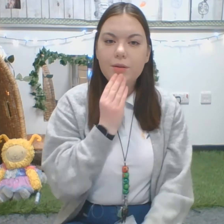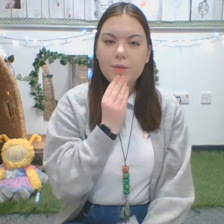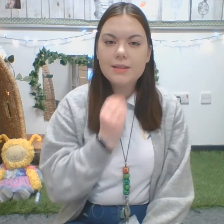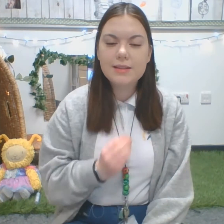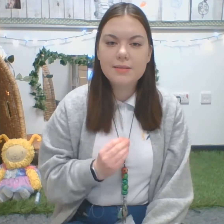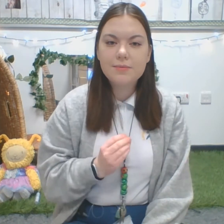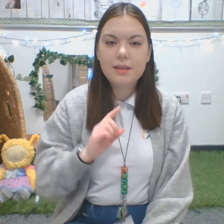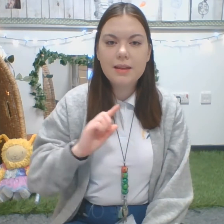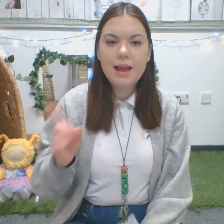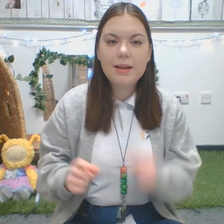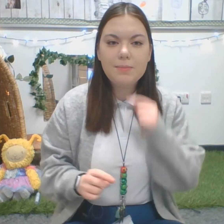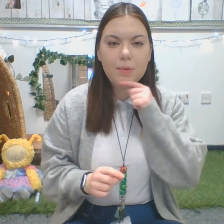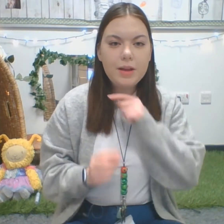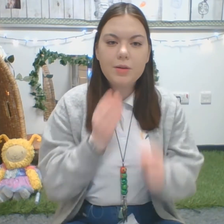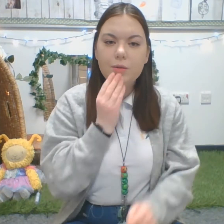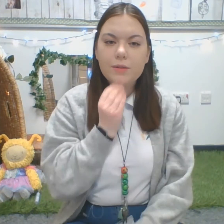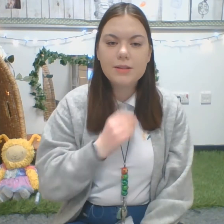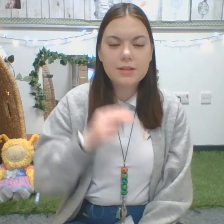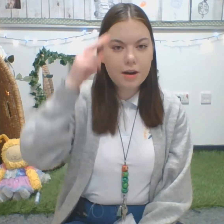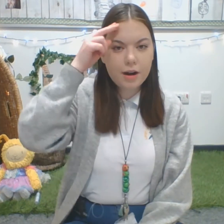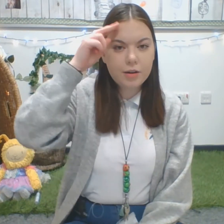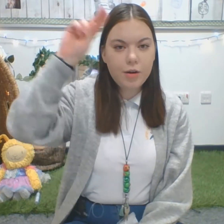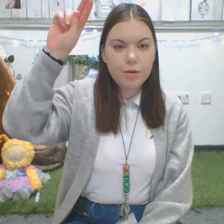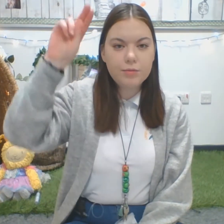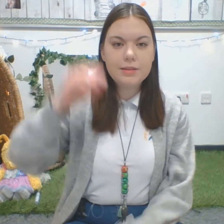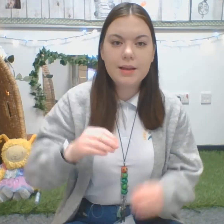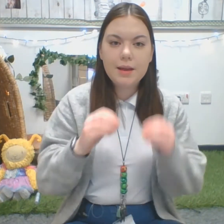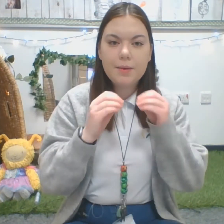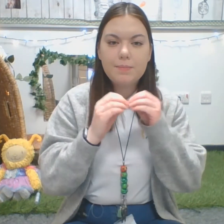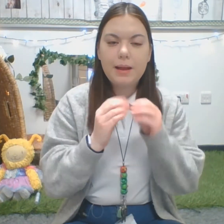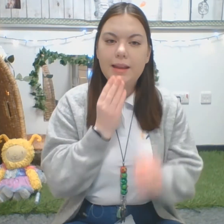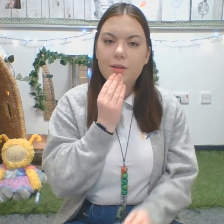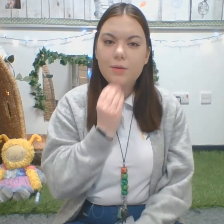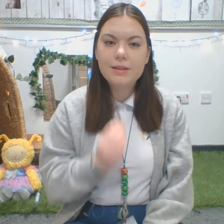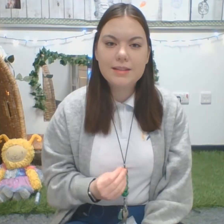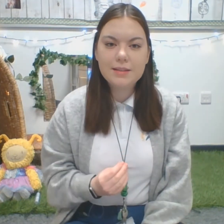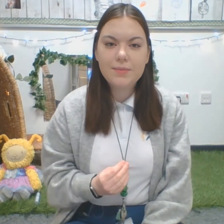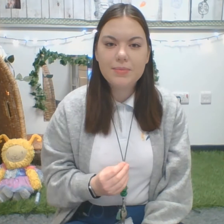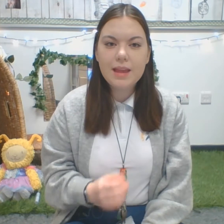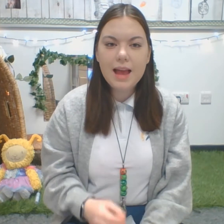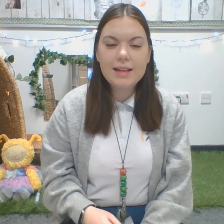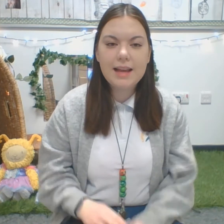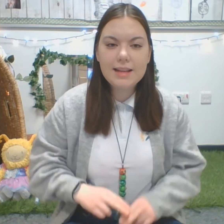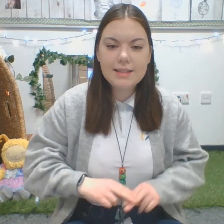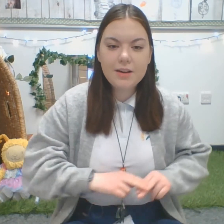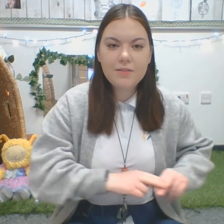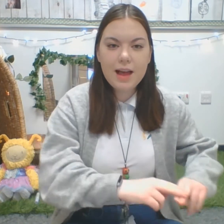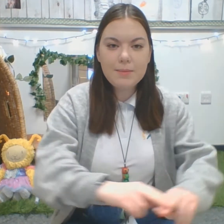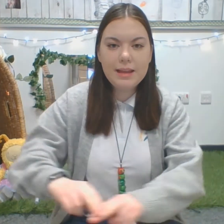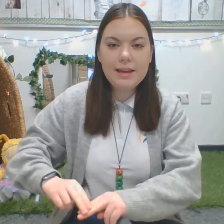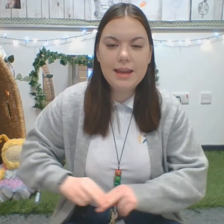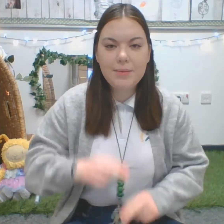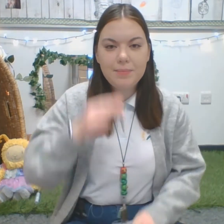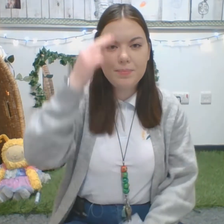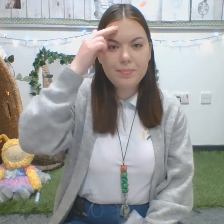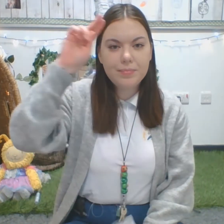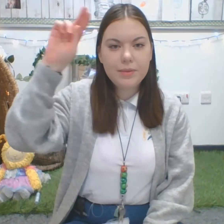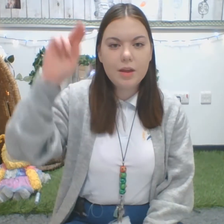goats, and boy goats are called billy goats. And as their family name was